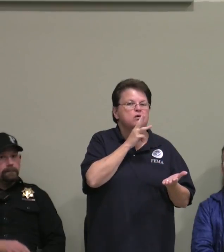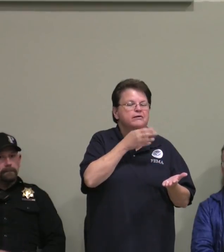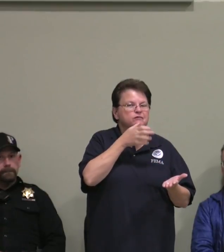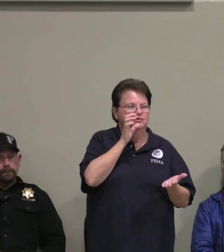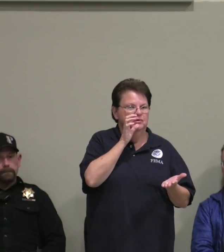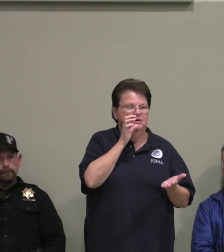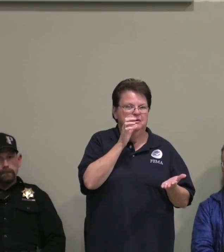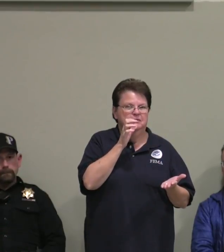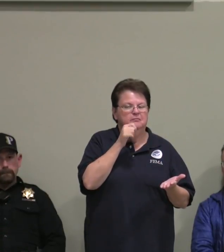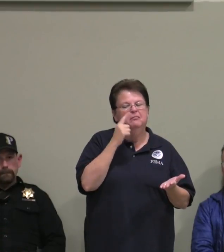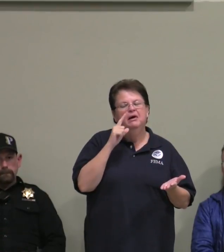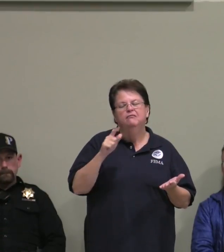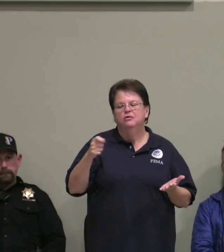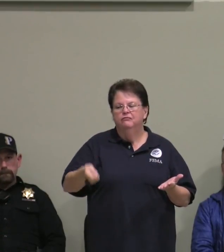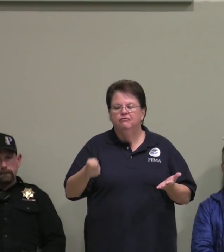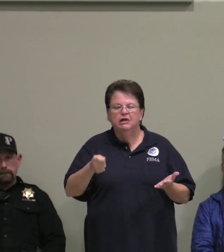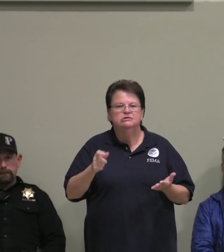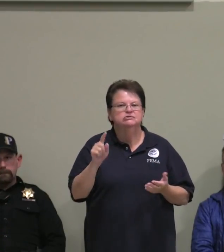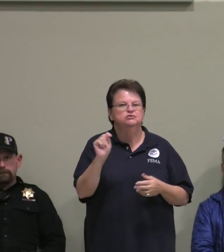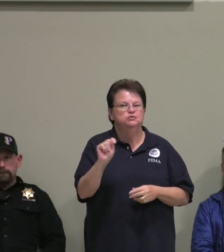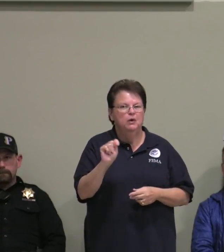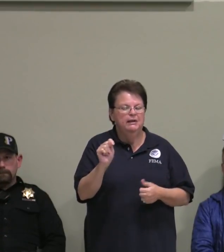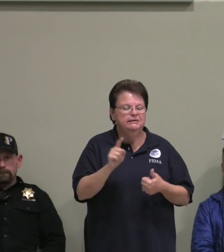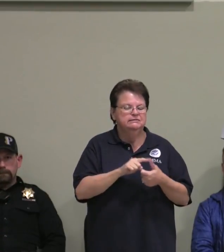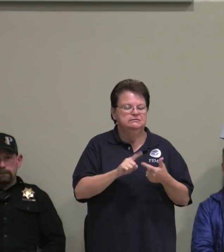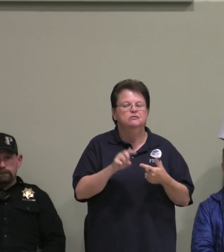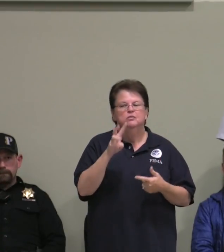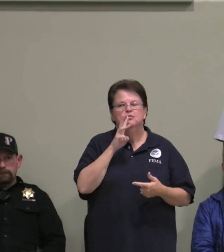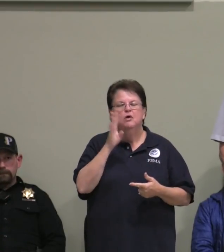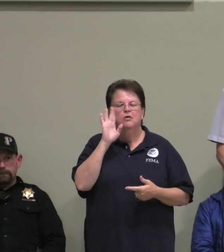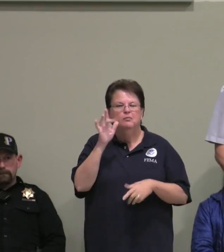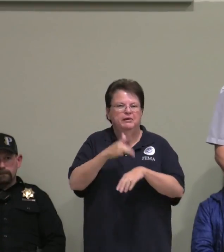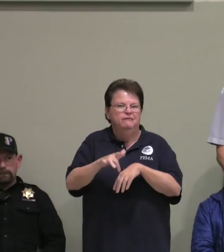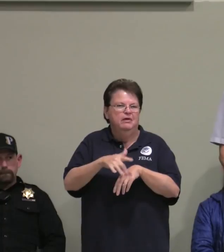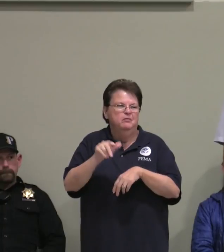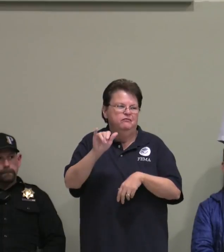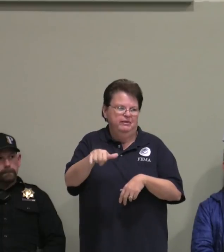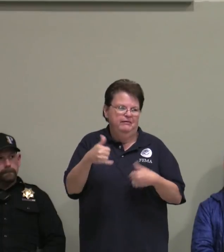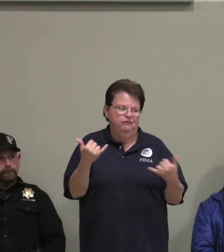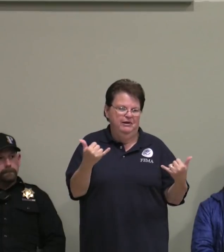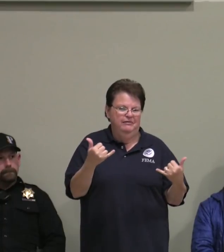but for flushing toilets, that's what our water is going to be there for right now.